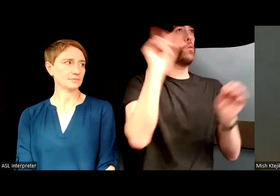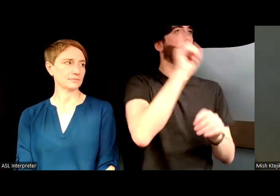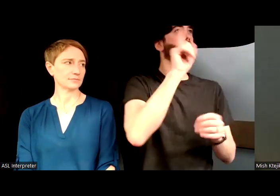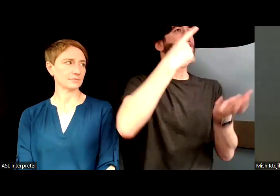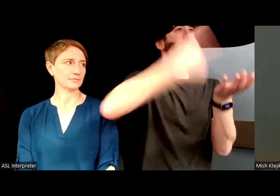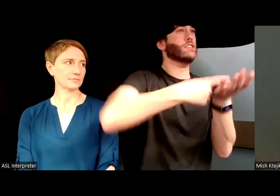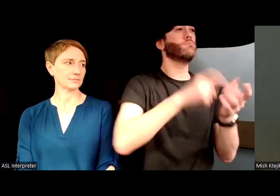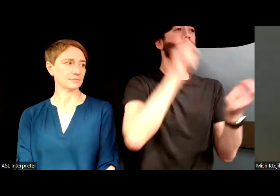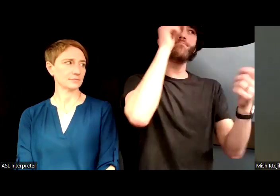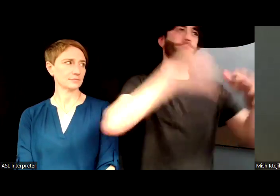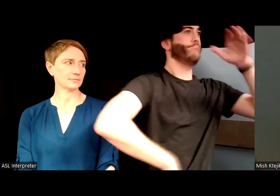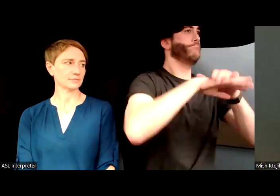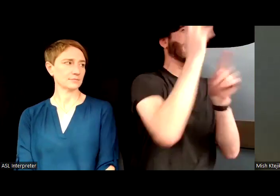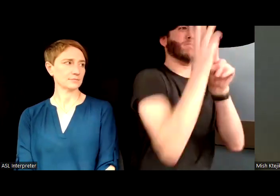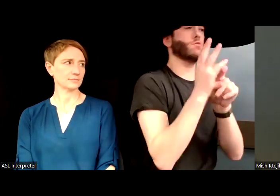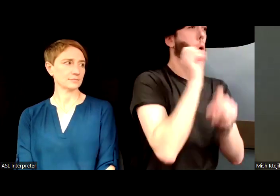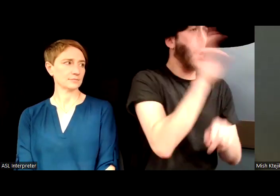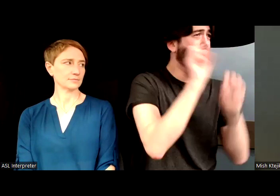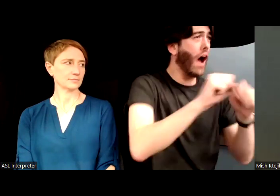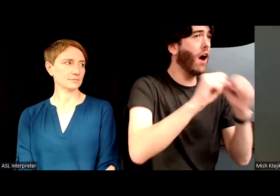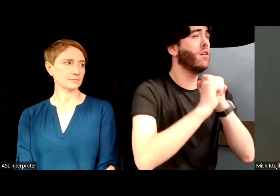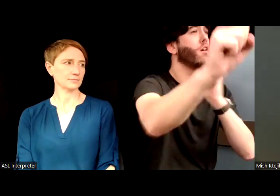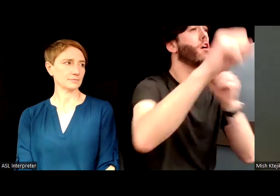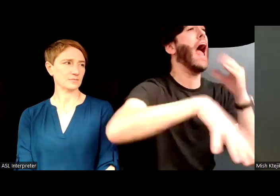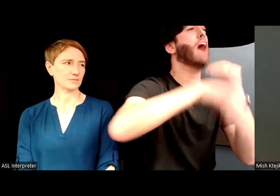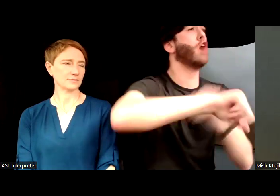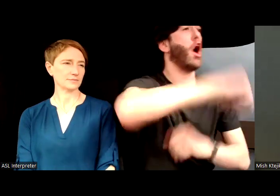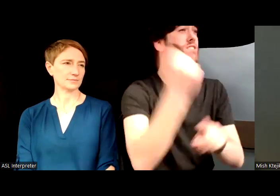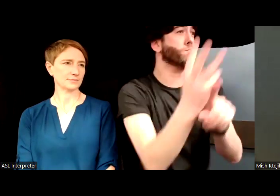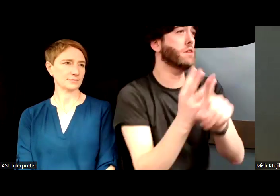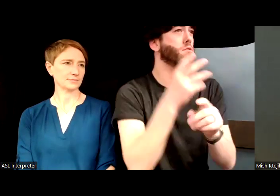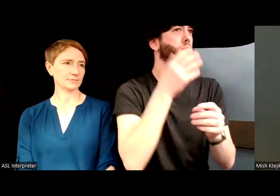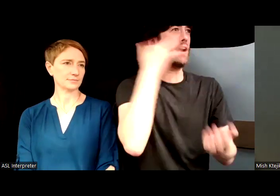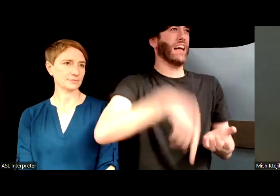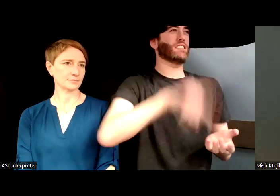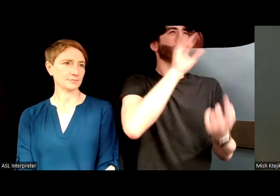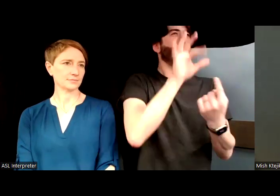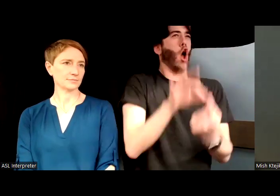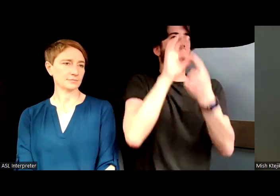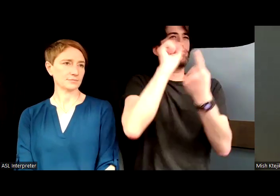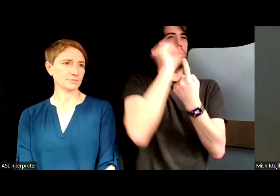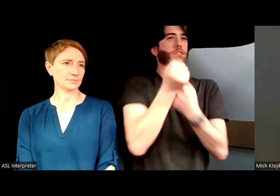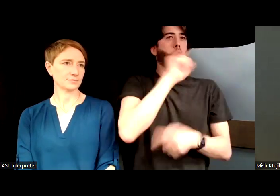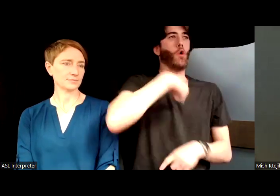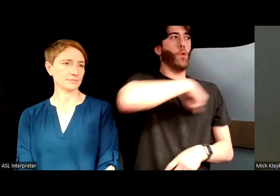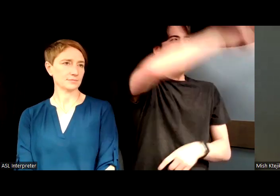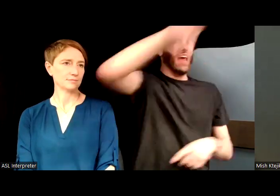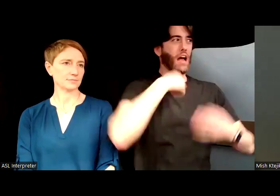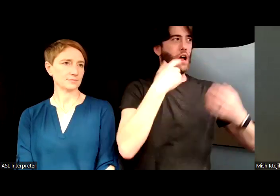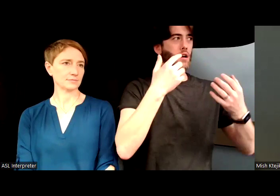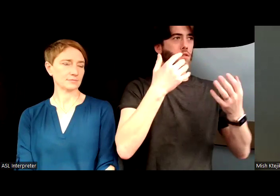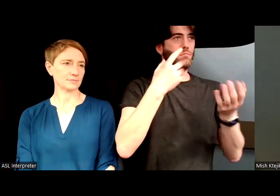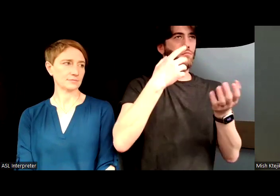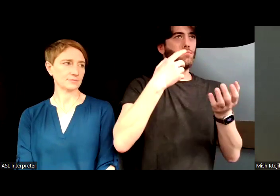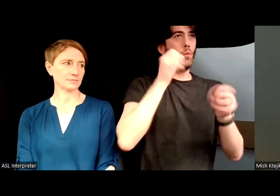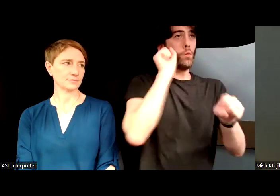us any language where we can, is there a maximum of 6 months, or can we extend it another 6 months at that point? Because it's a